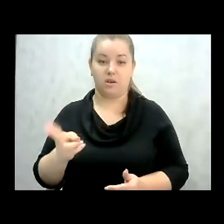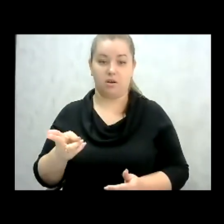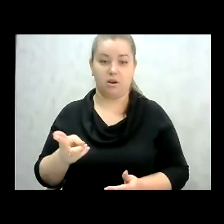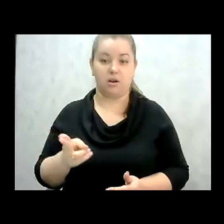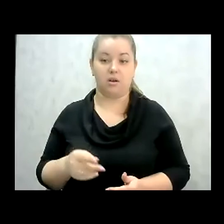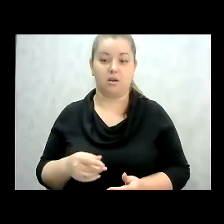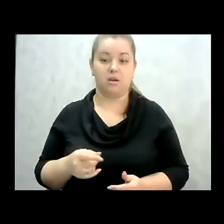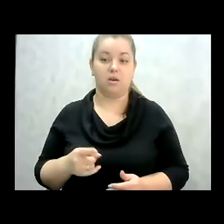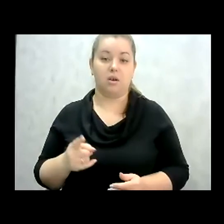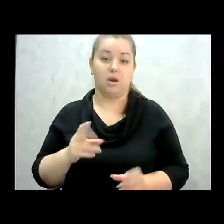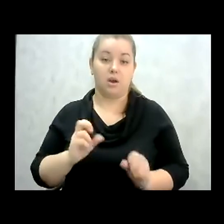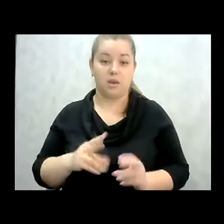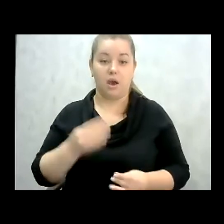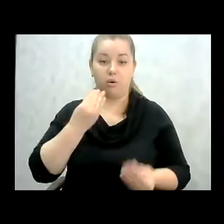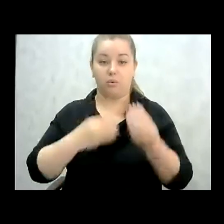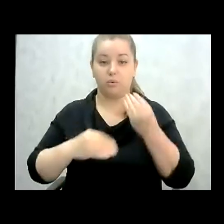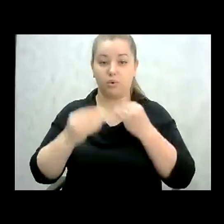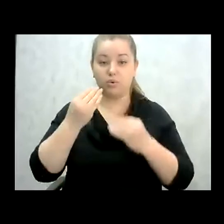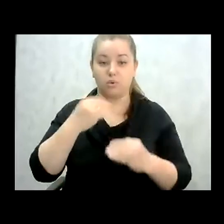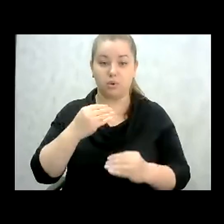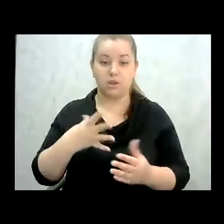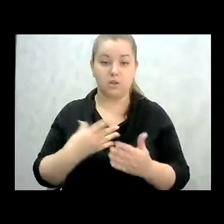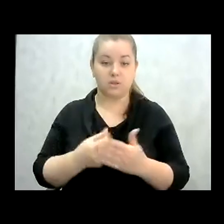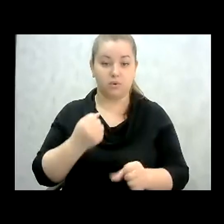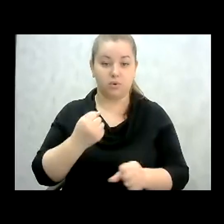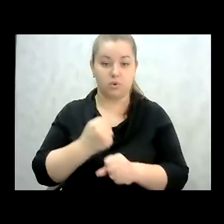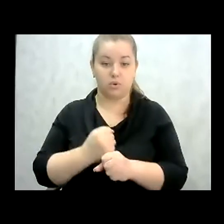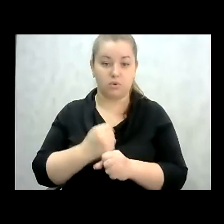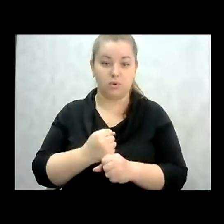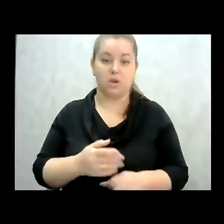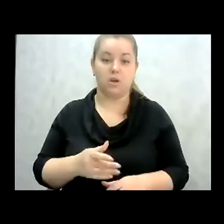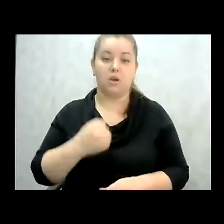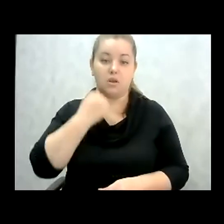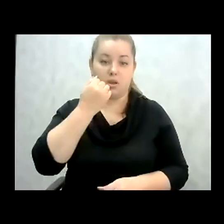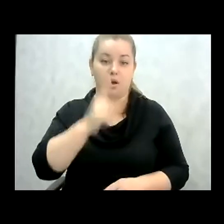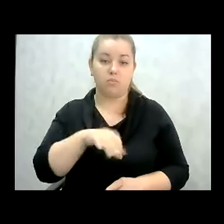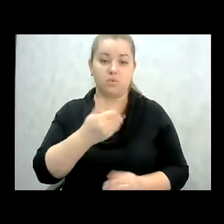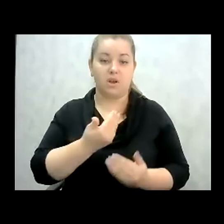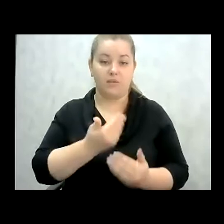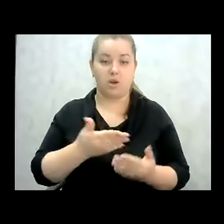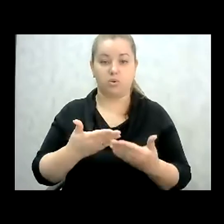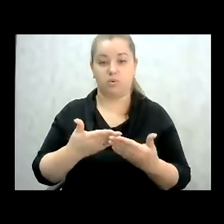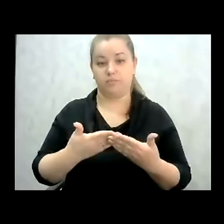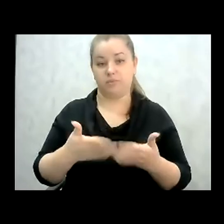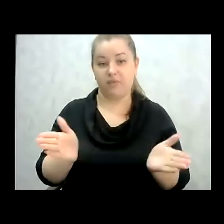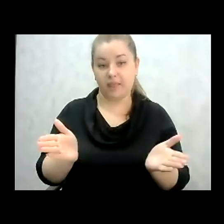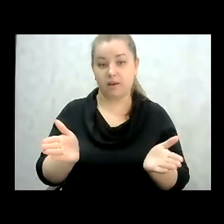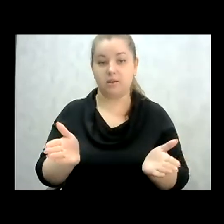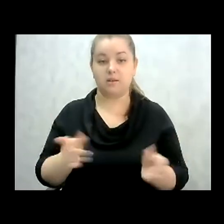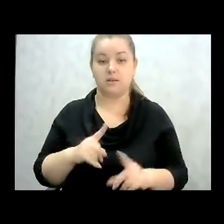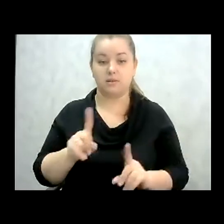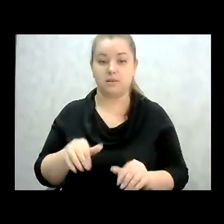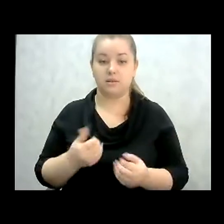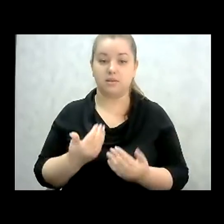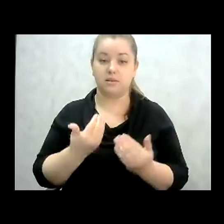and inviting us to also assess and give feedback on the work of the CEC here.